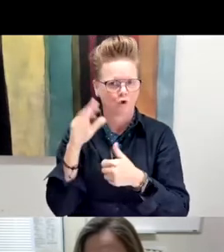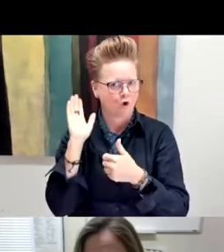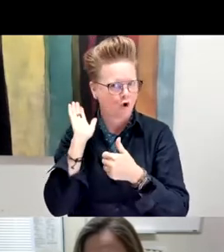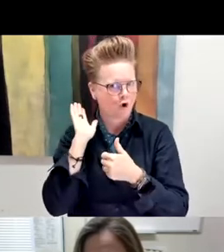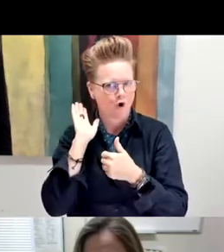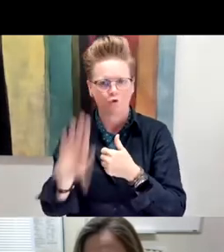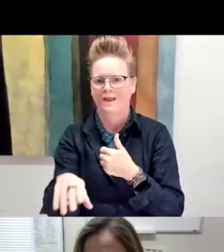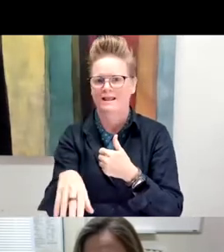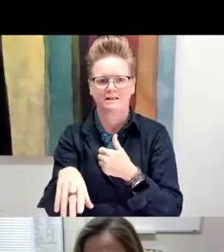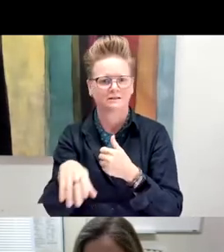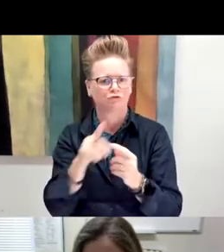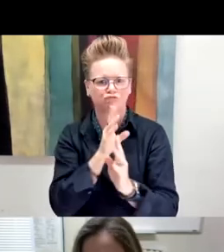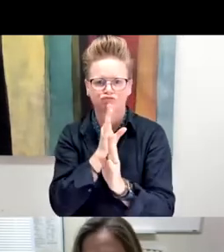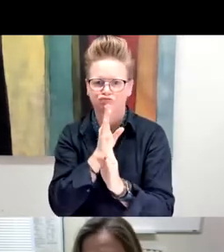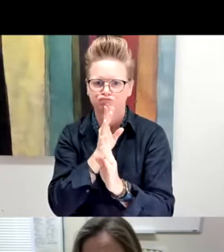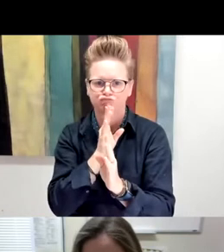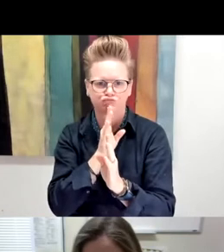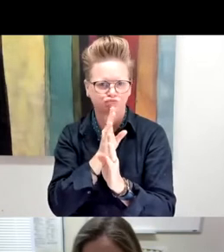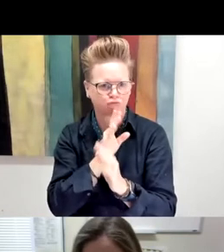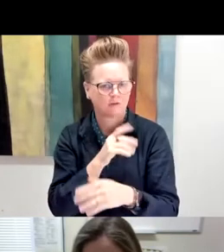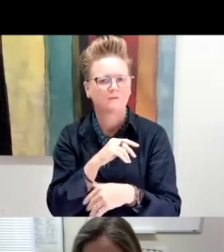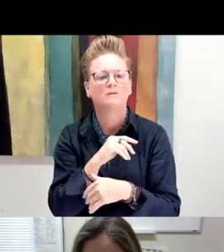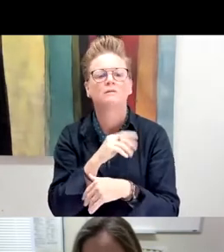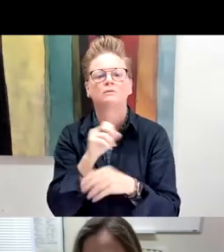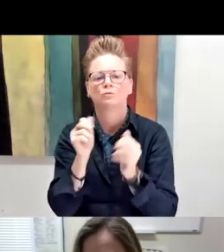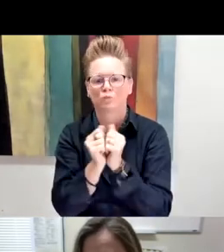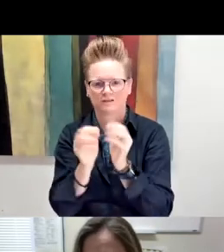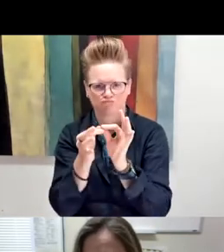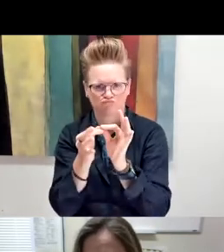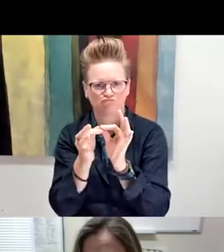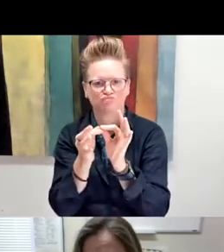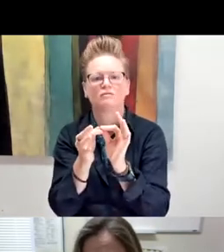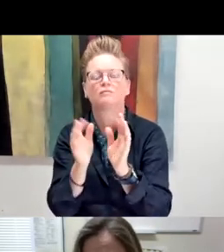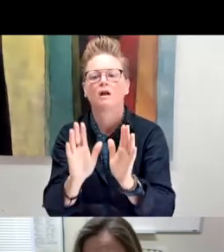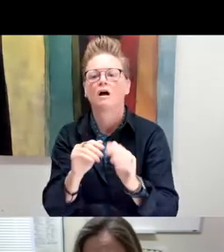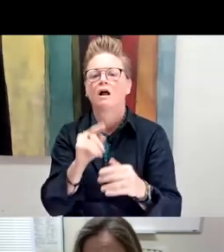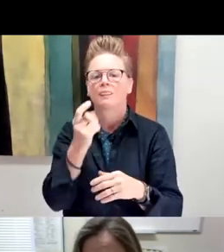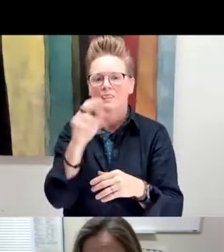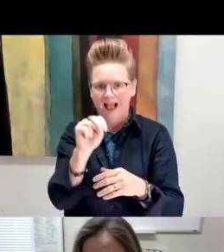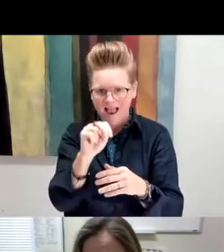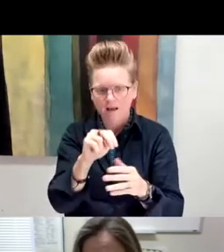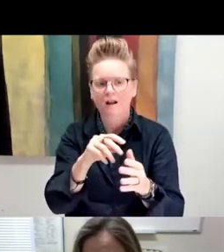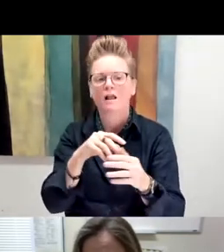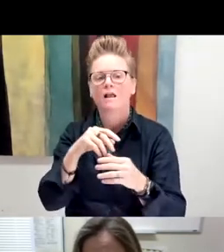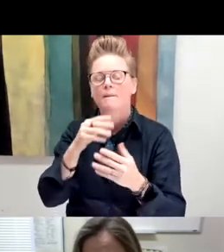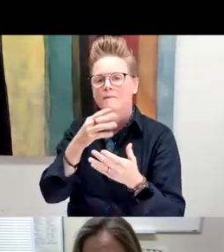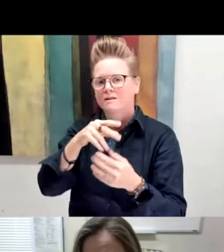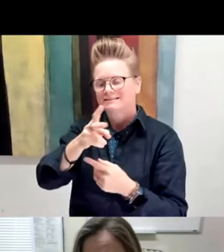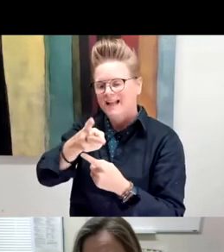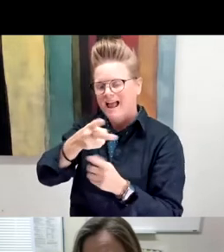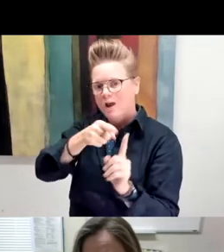that we'll be showing. The first one, the whole thing, will just be spoken. But we will have an